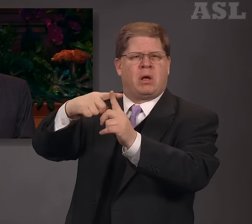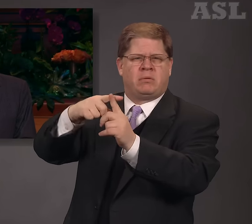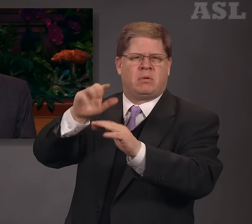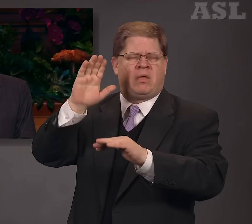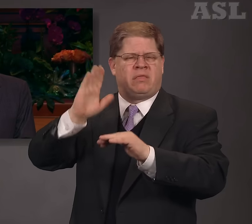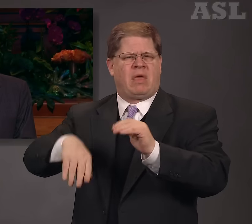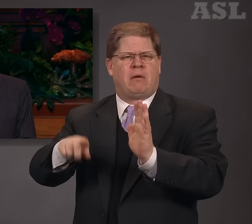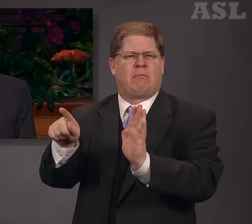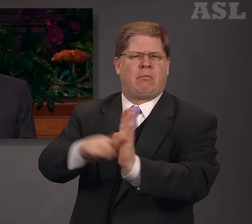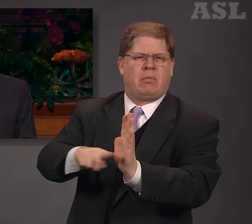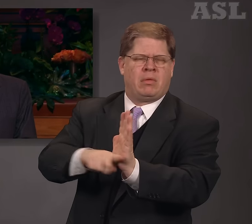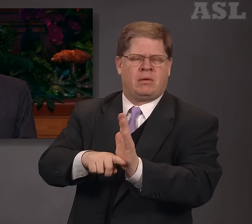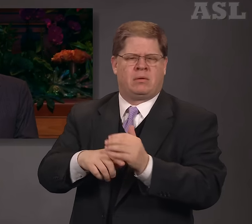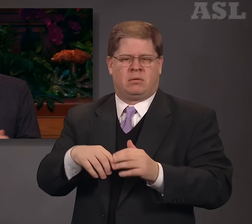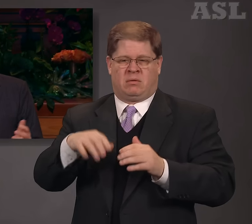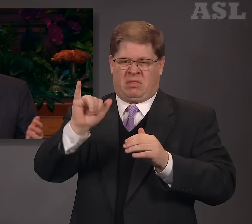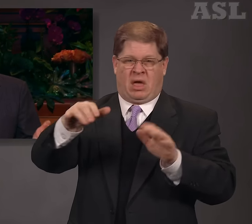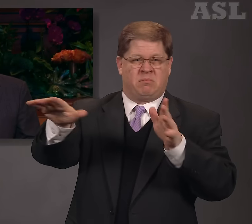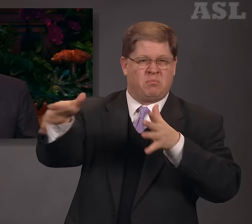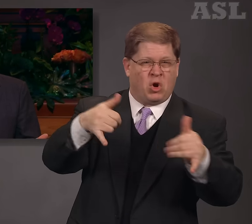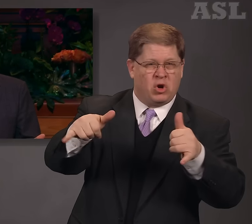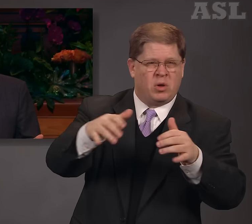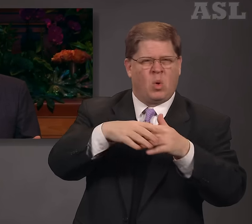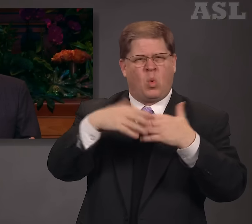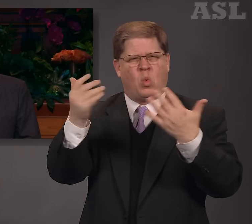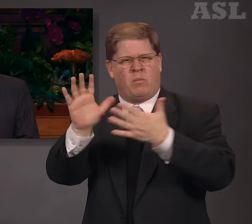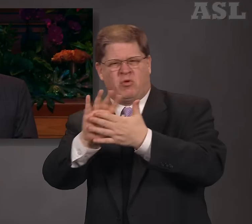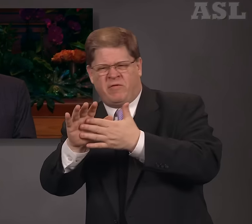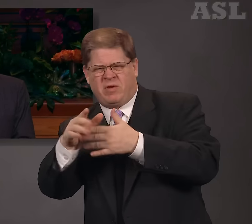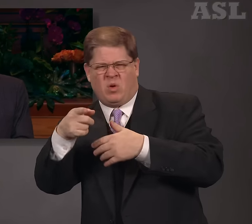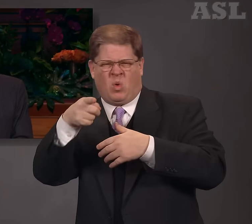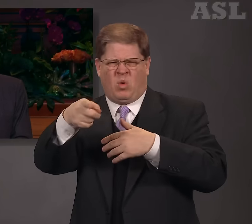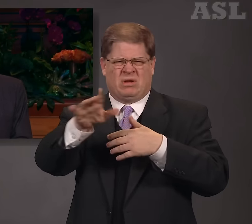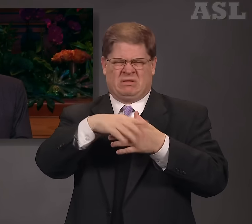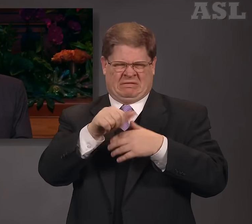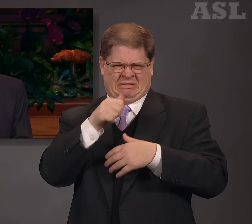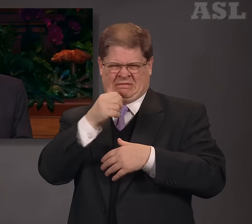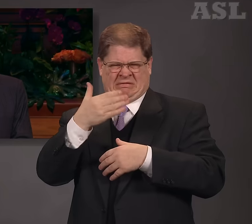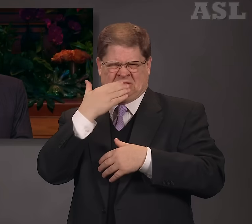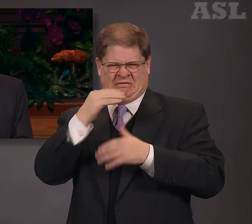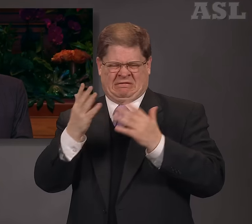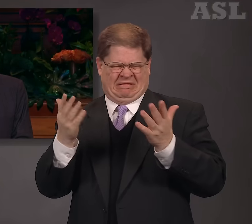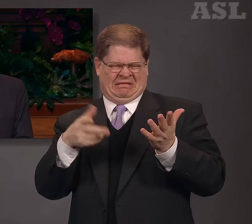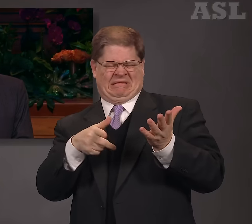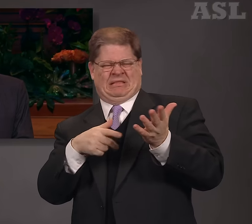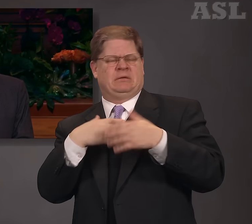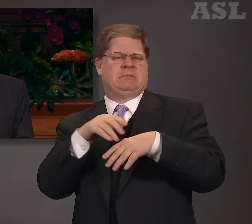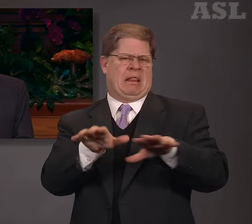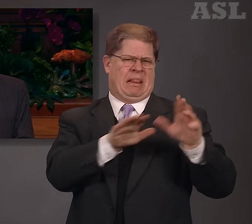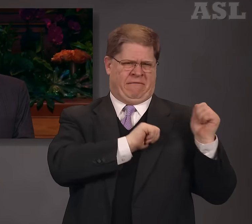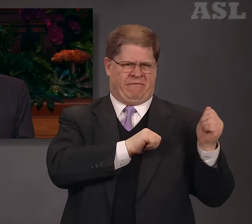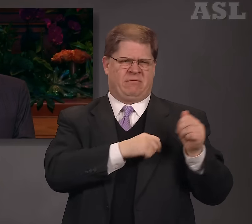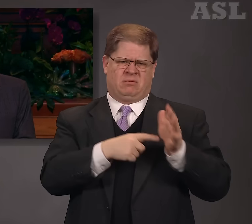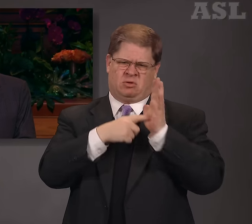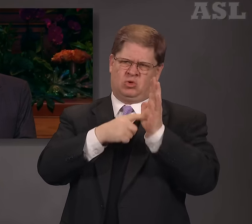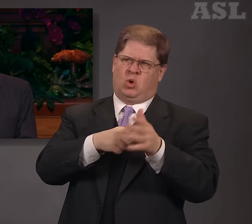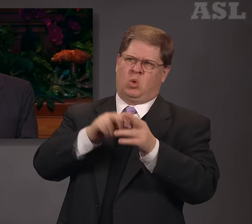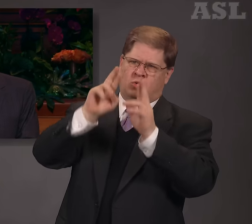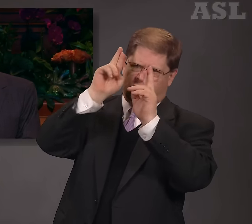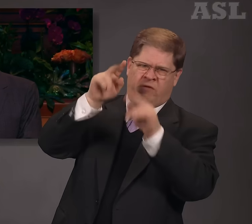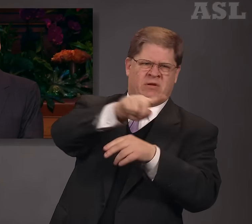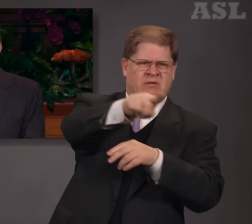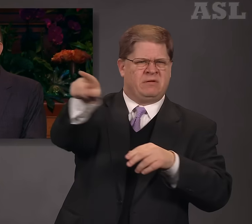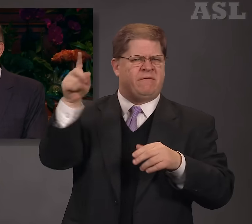than tear down, leaving the party, movie, or activity where standards might be challenged,